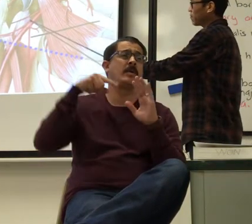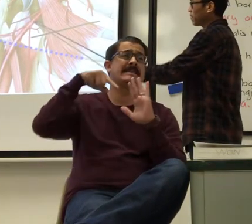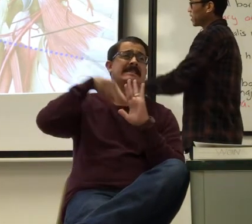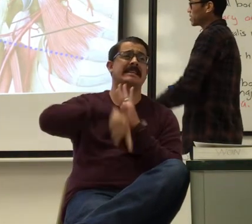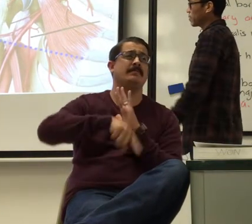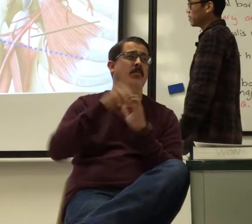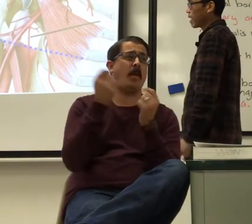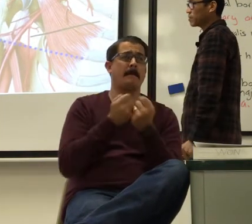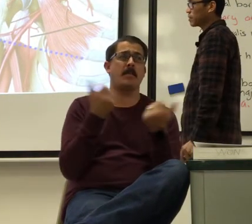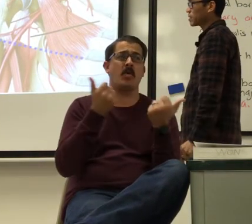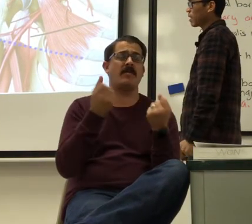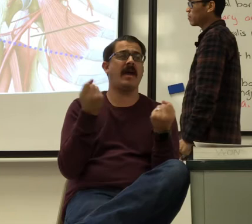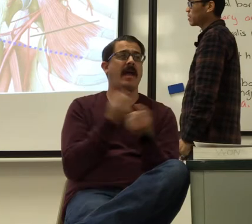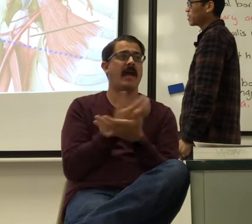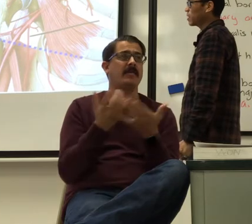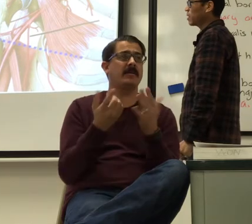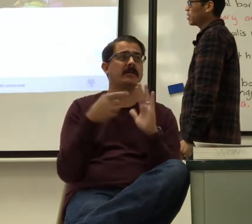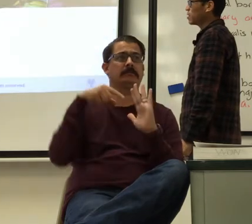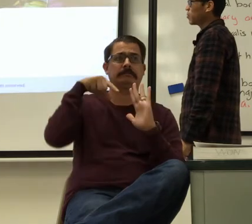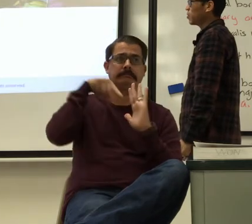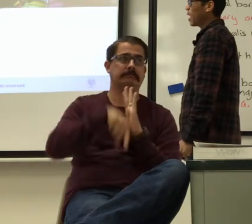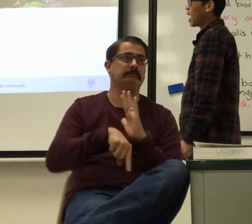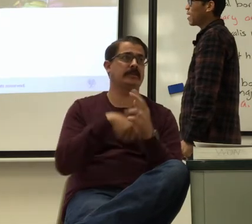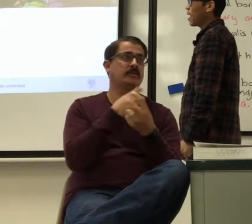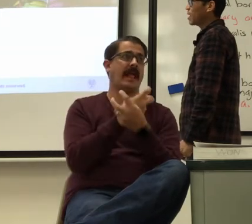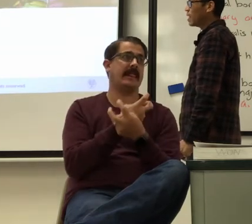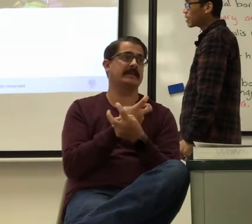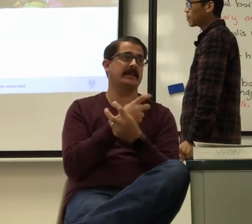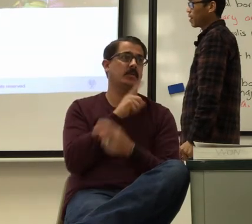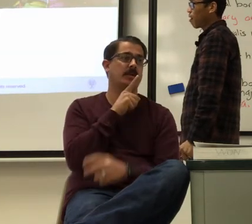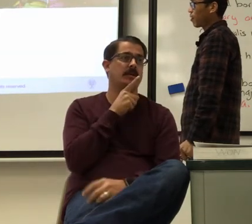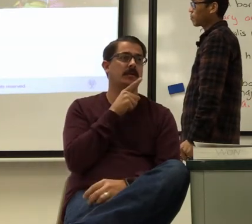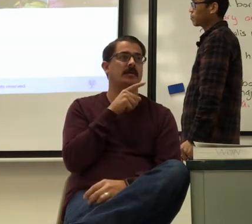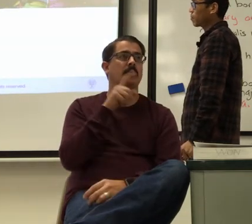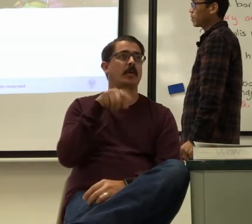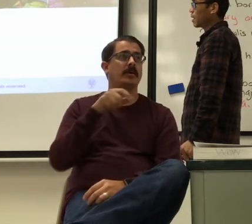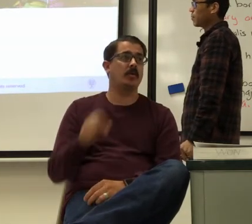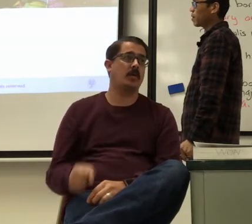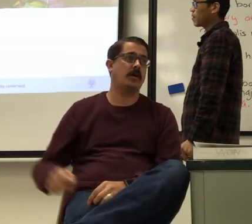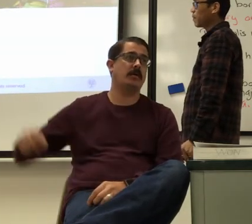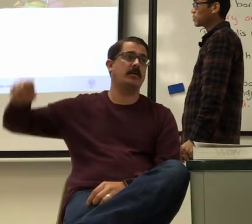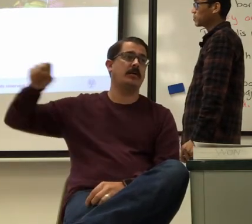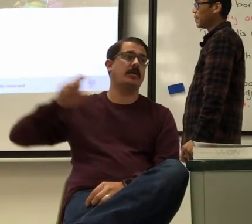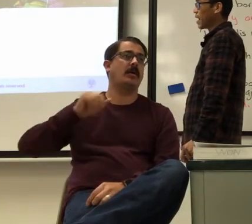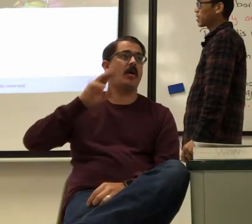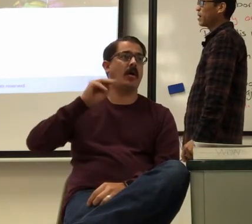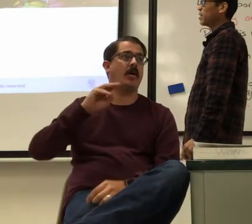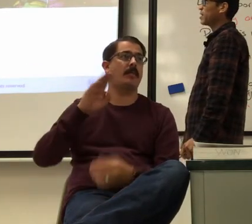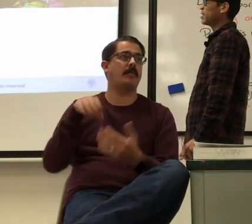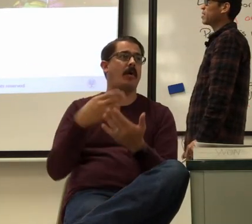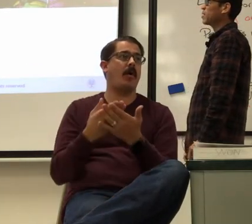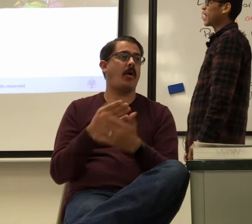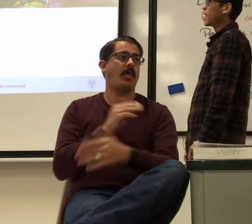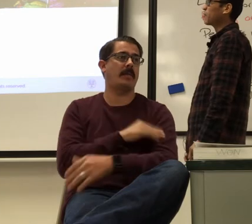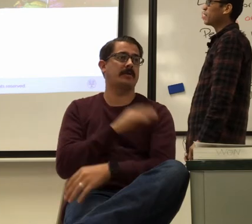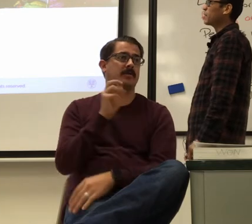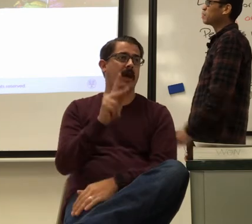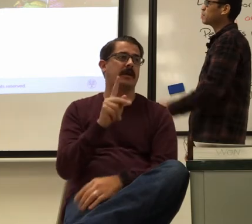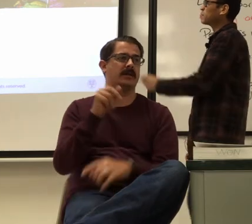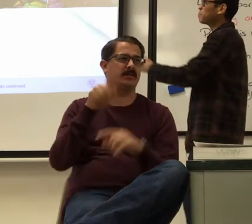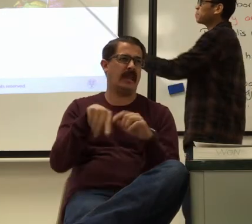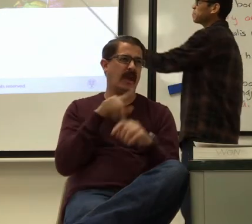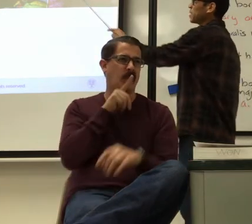removed everything except down to the skeleton. So when you adduct the arm and put all the muscles back, you can't